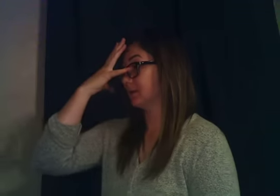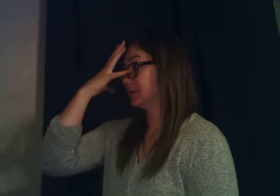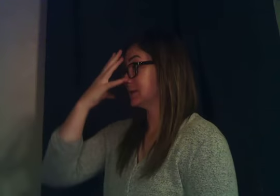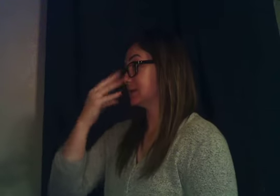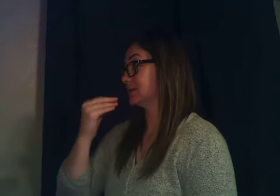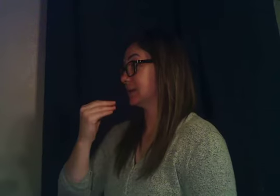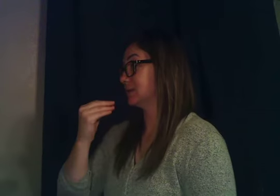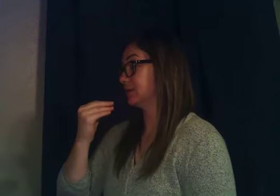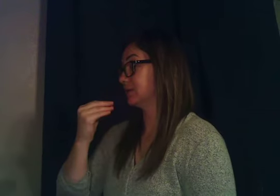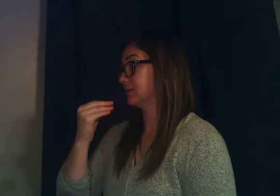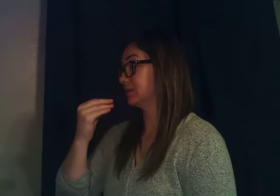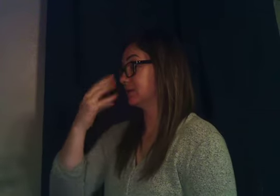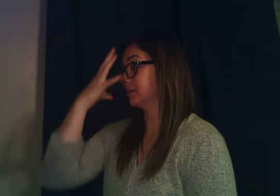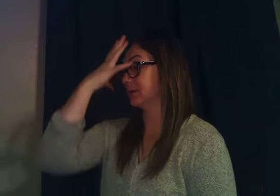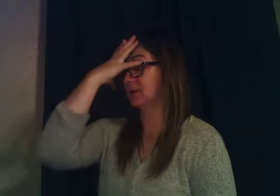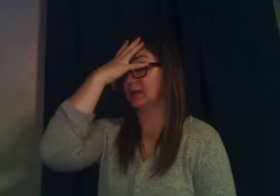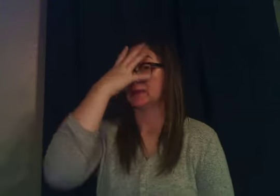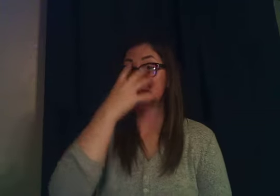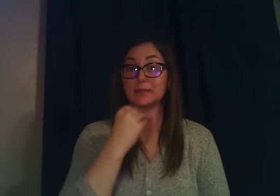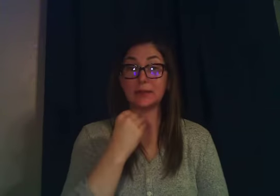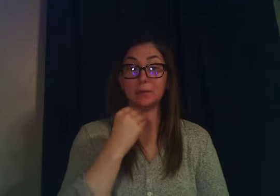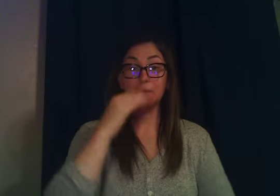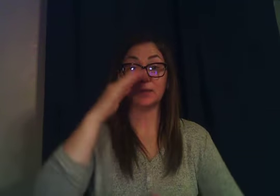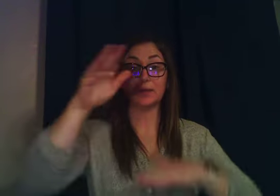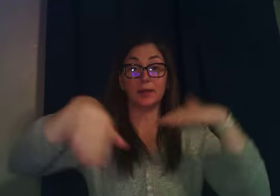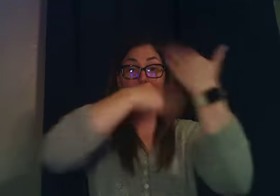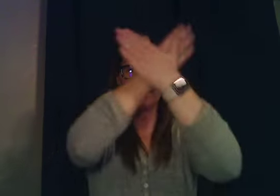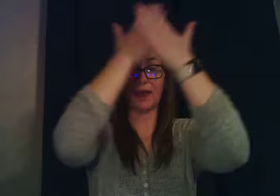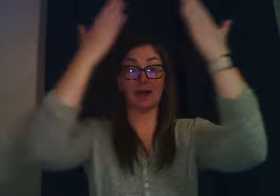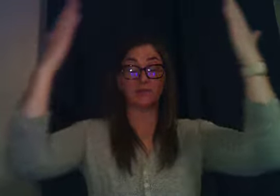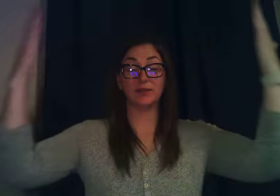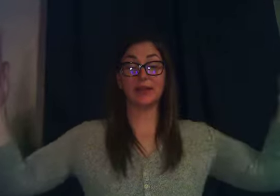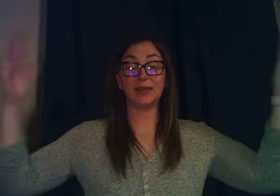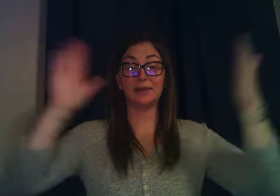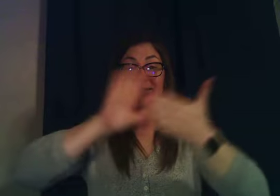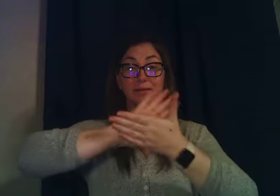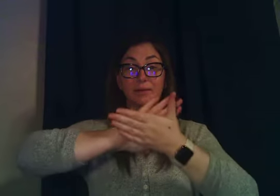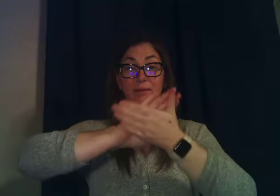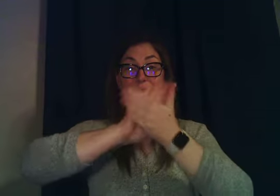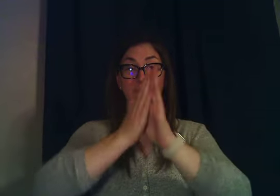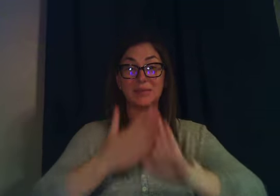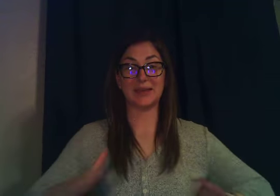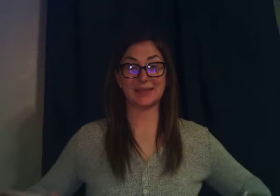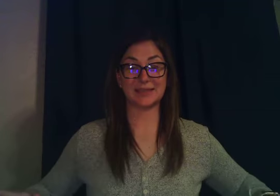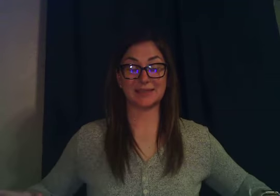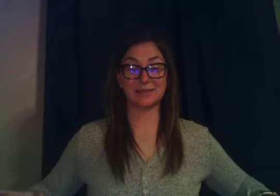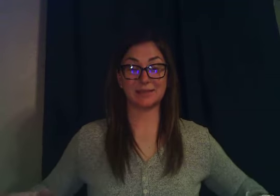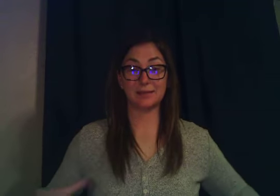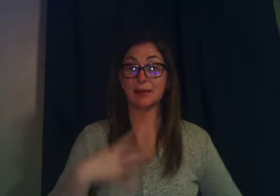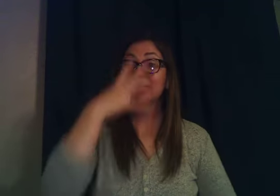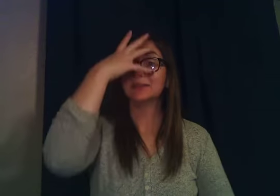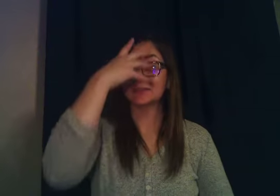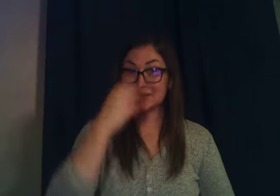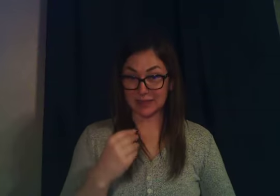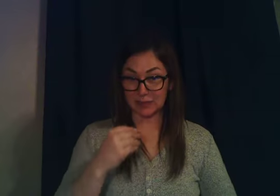Sleep. Sleep. Sleep in heavenly peace. Sleep